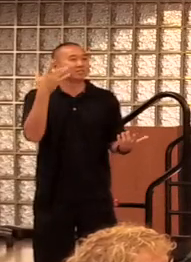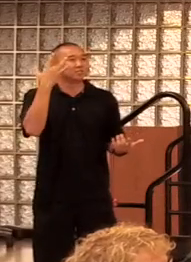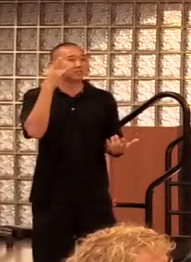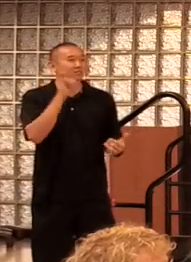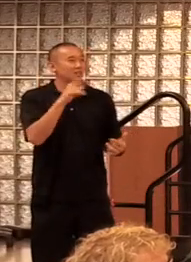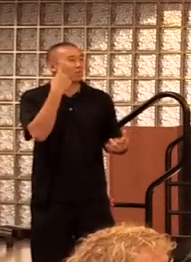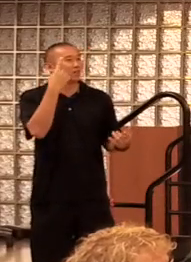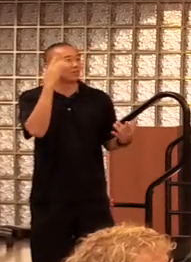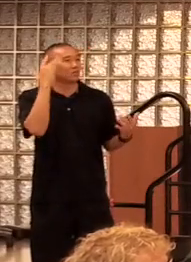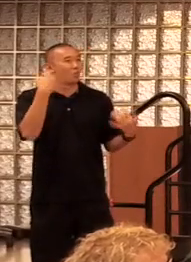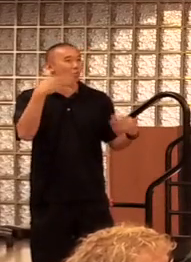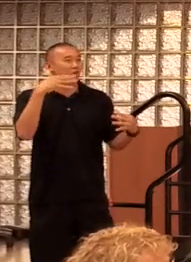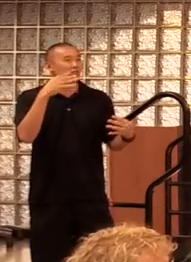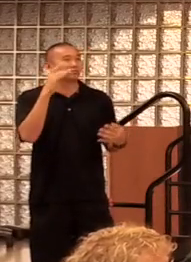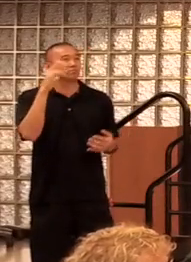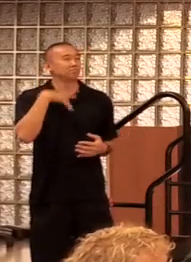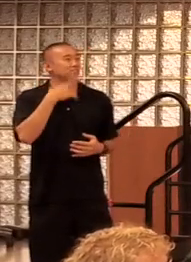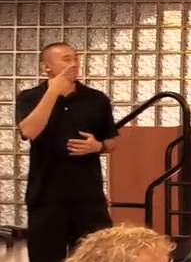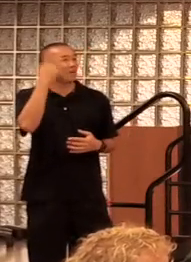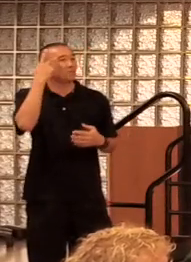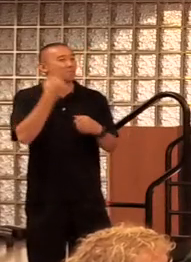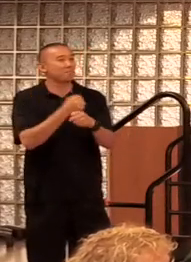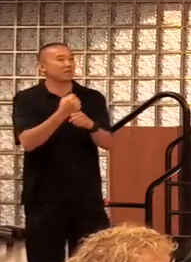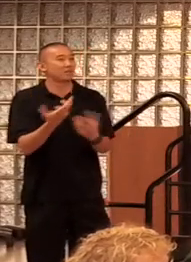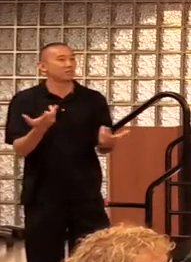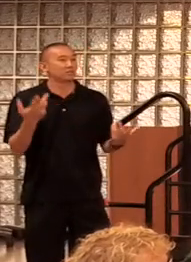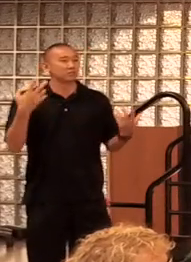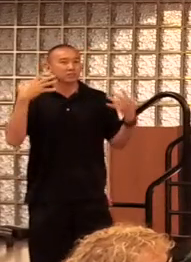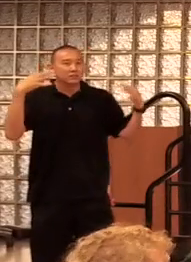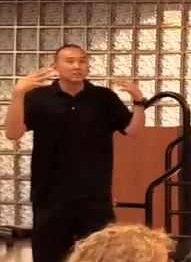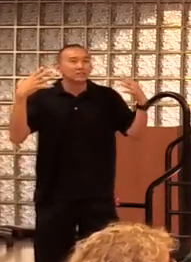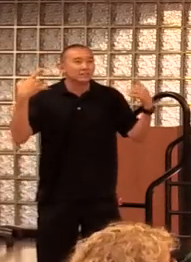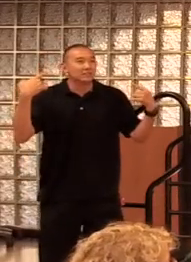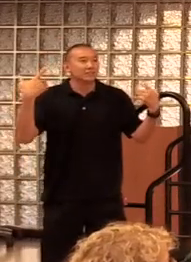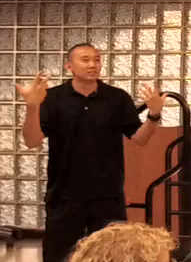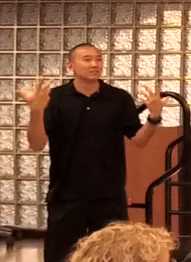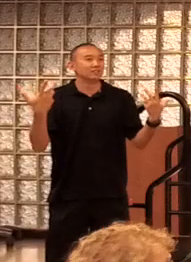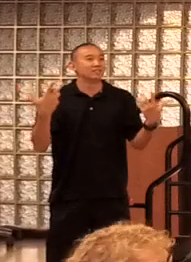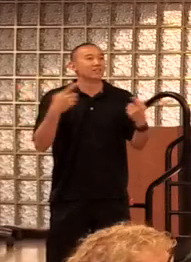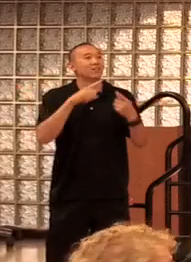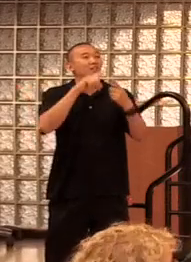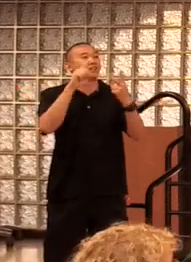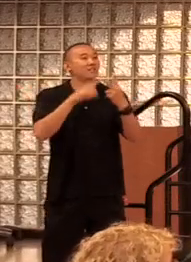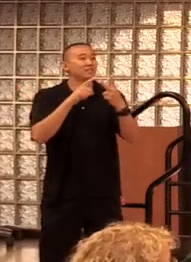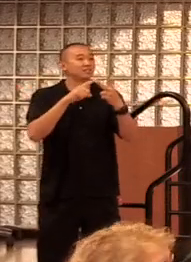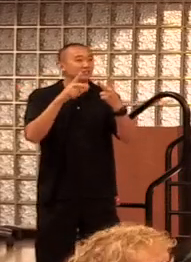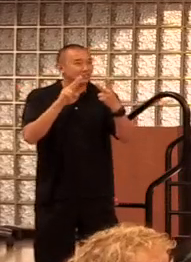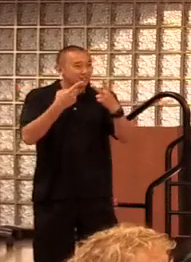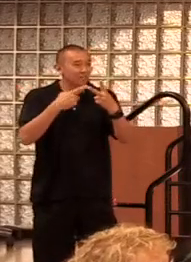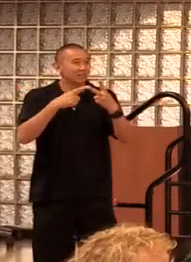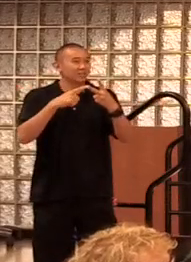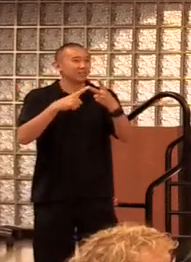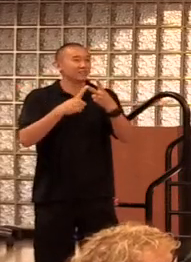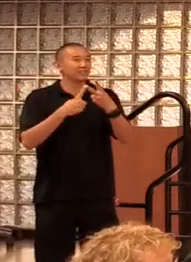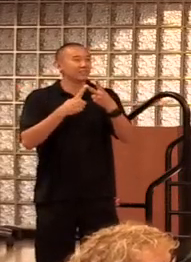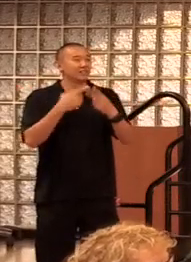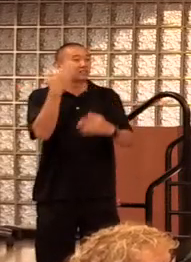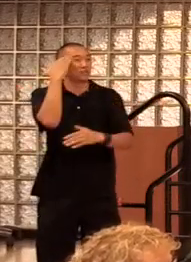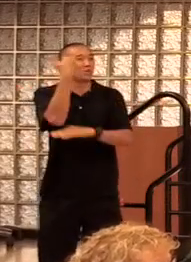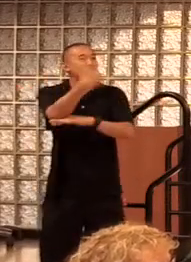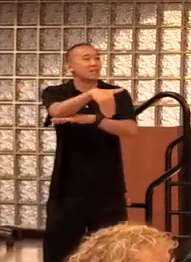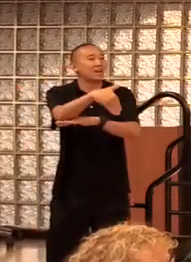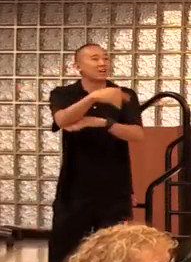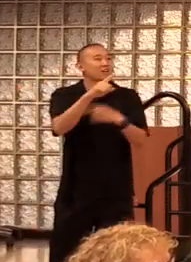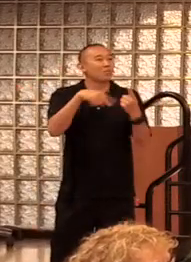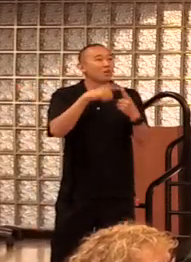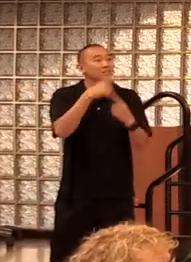coming, because that's the only noise that my parents actually make. What is that noise that just like, oh my gosh? Secondly, and